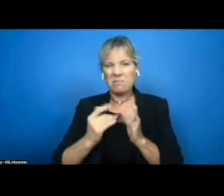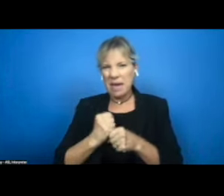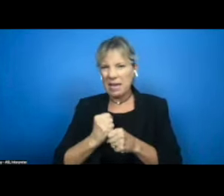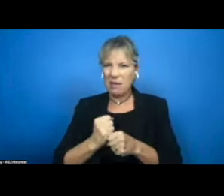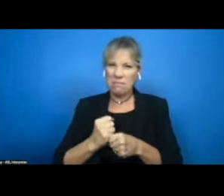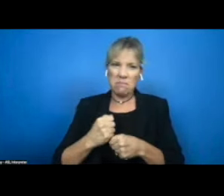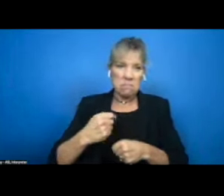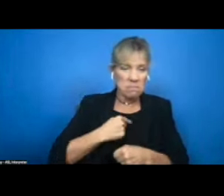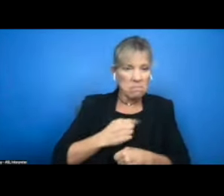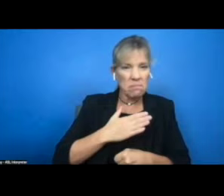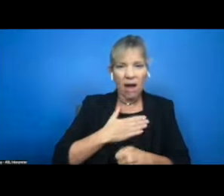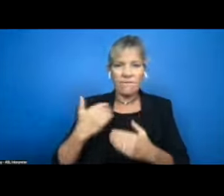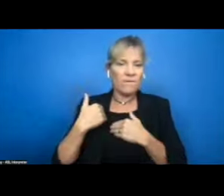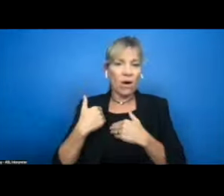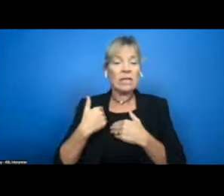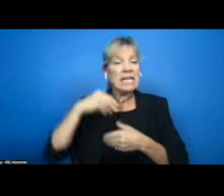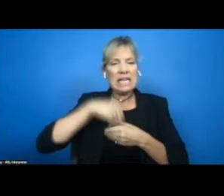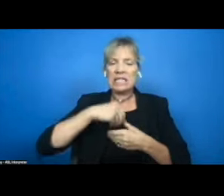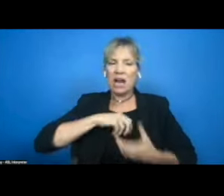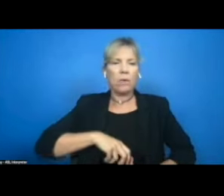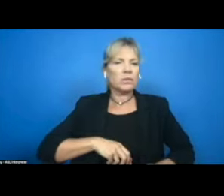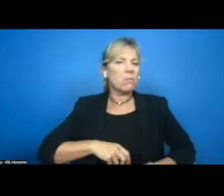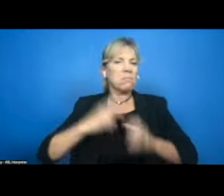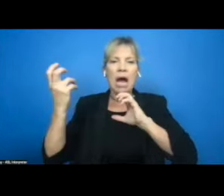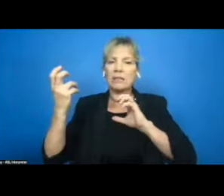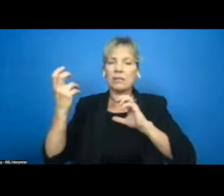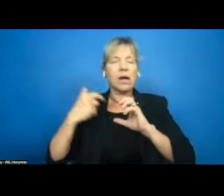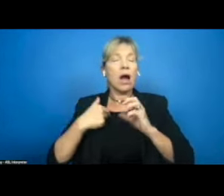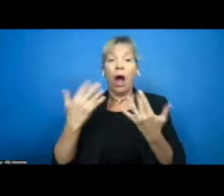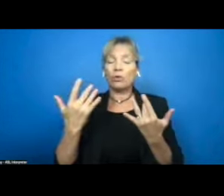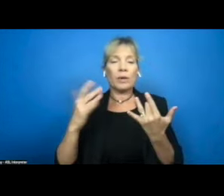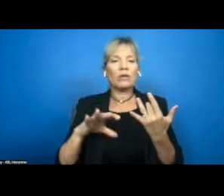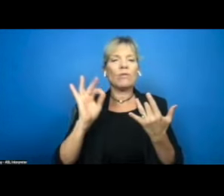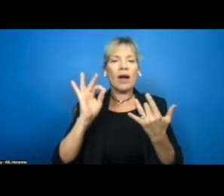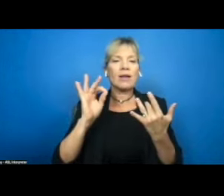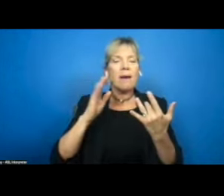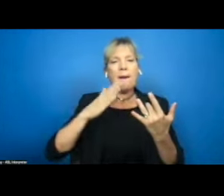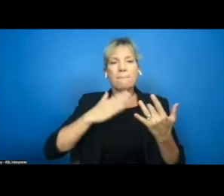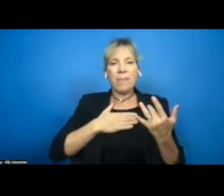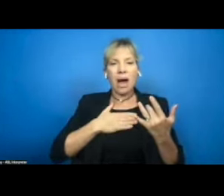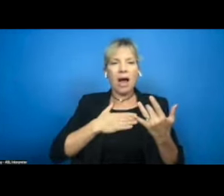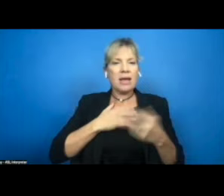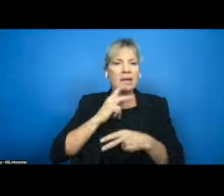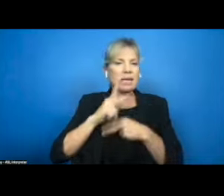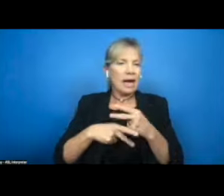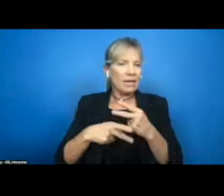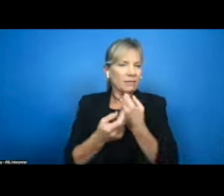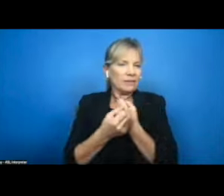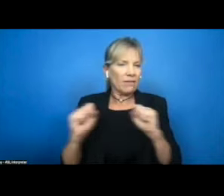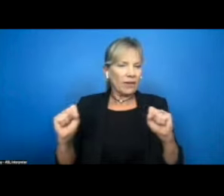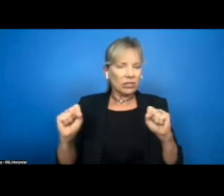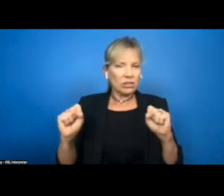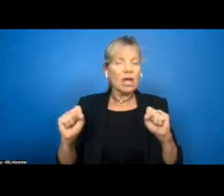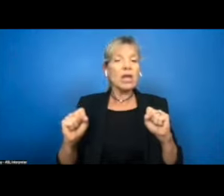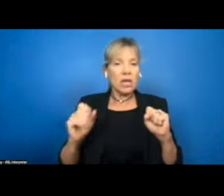I was a complete mess on the inside and just waiting to find my own brand of salvation. It was